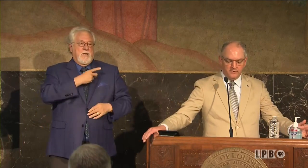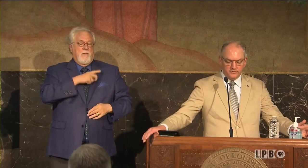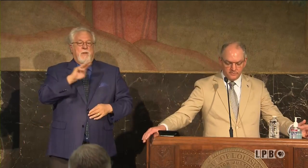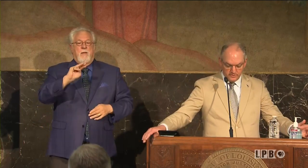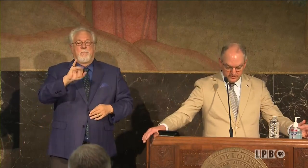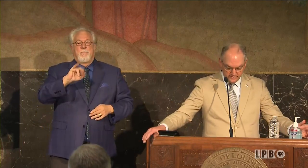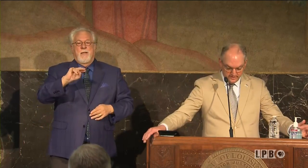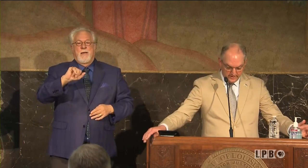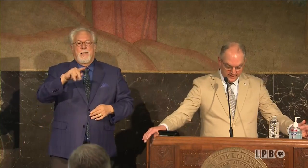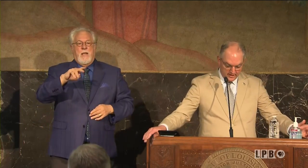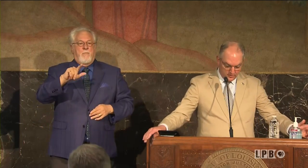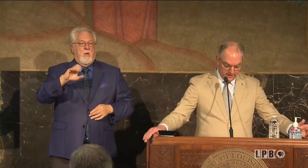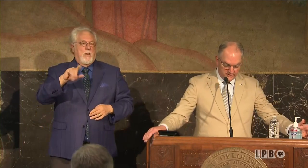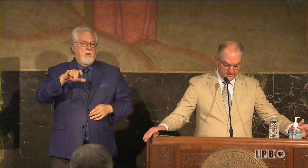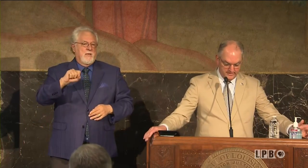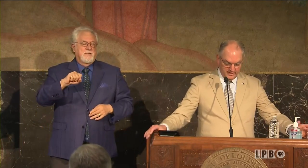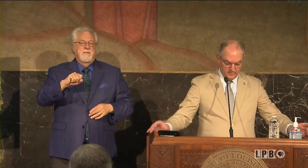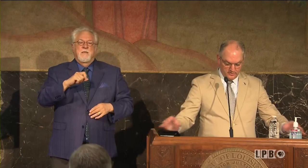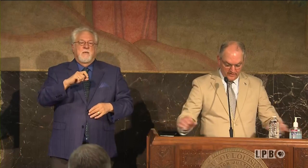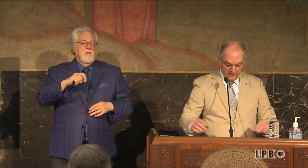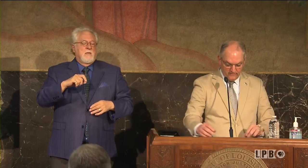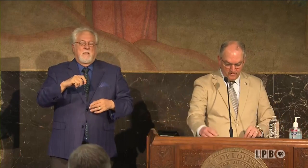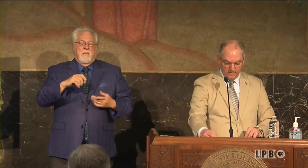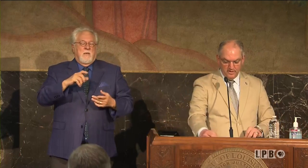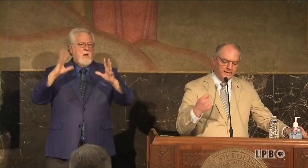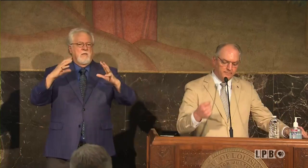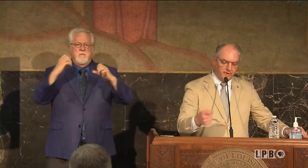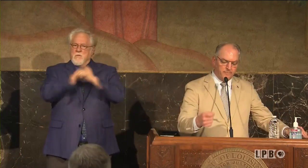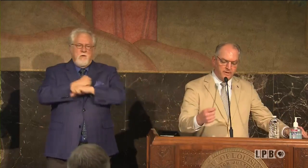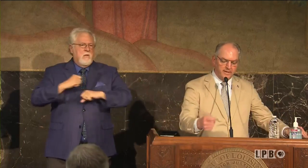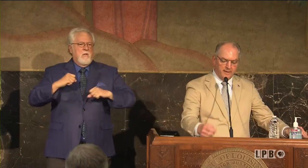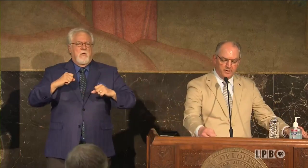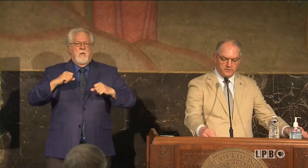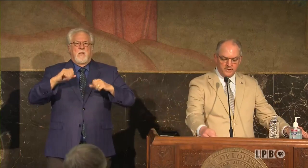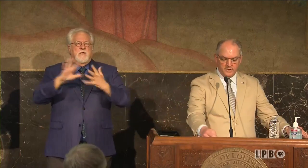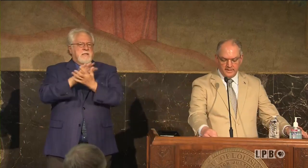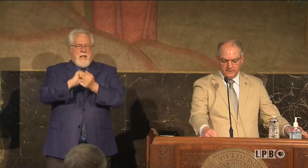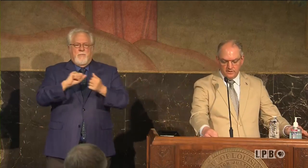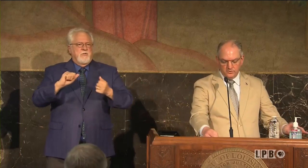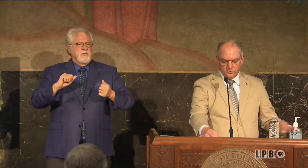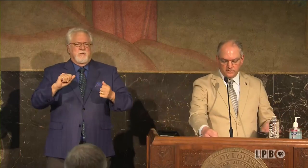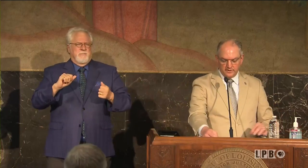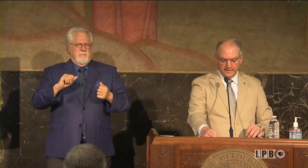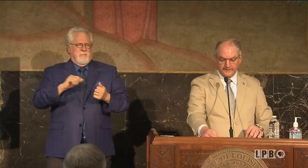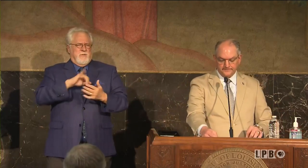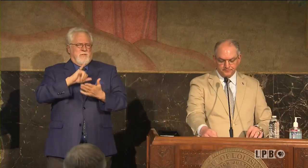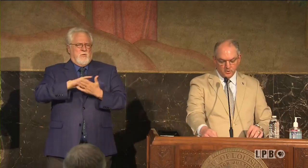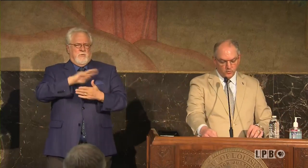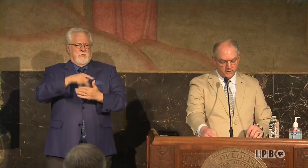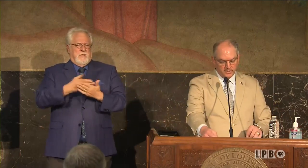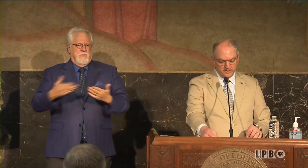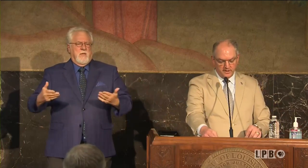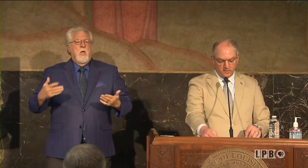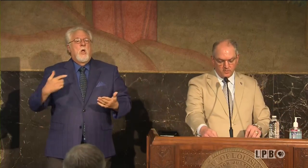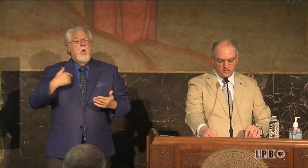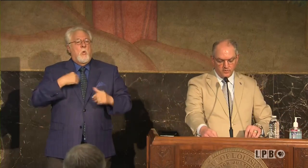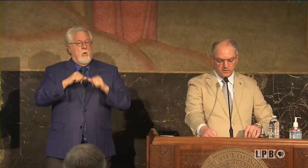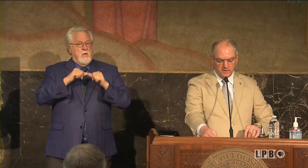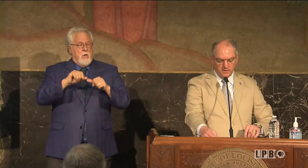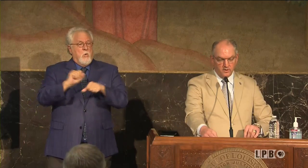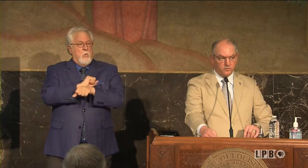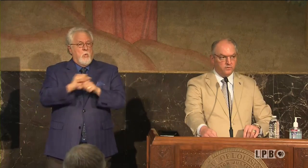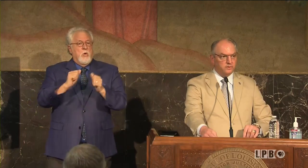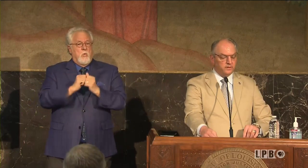police officer was egregious. It was very far below property damage and those sorts of things. We're going to continue to work